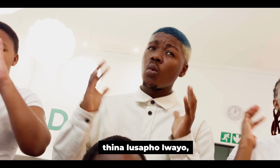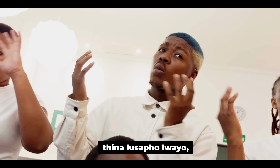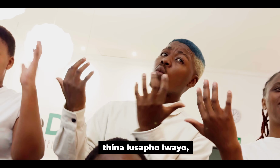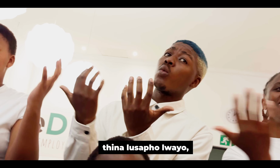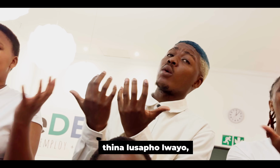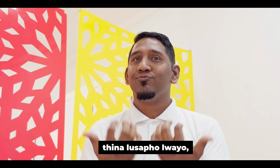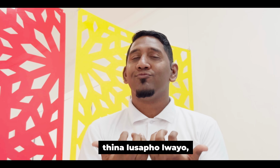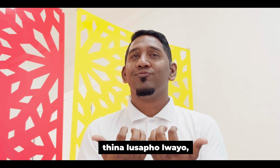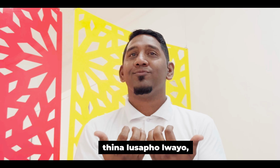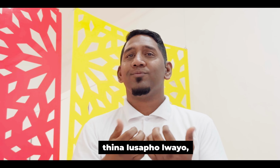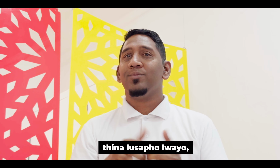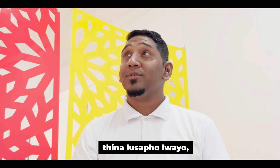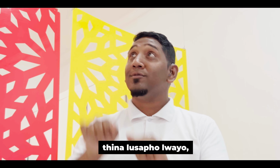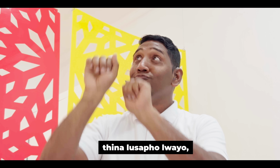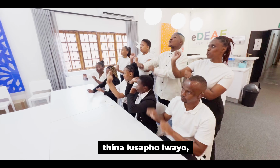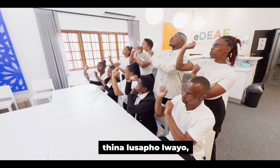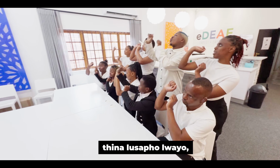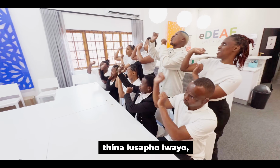thina usapho lwayo